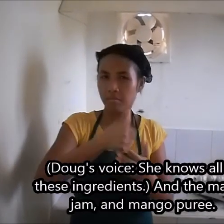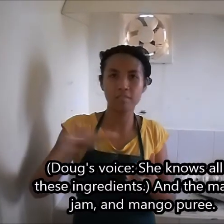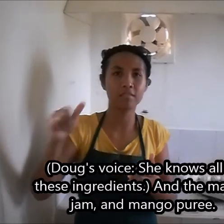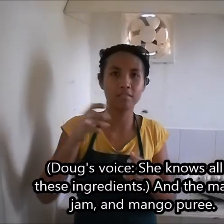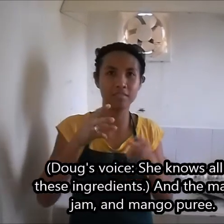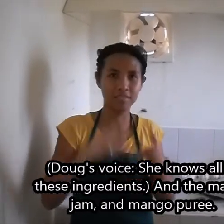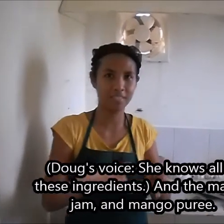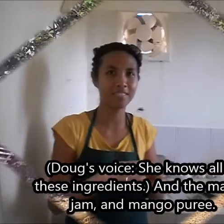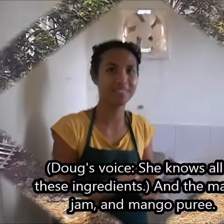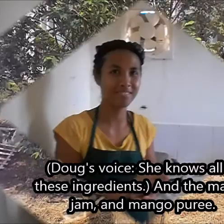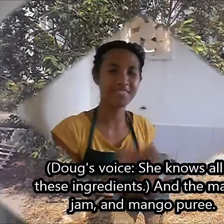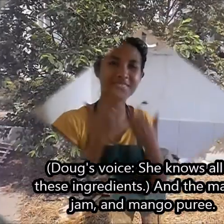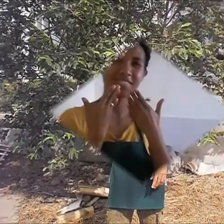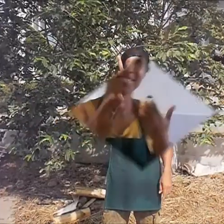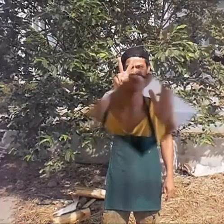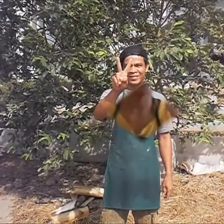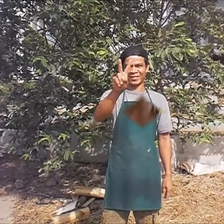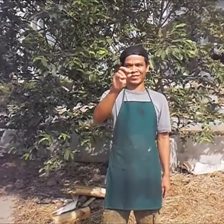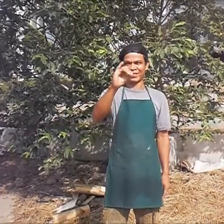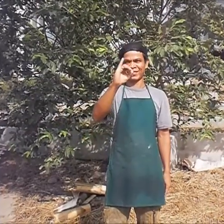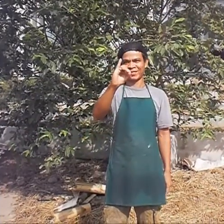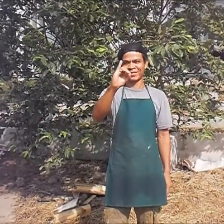puree. Okay.